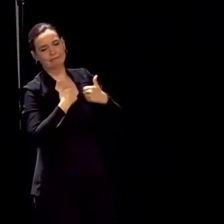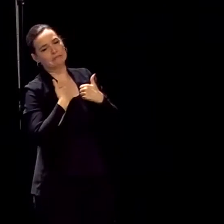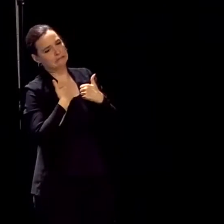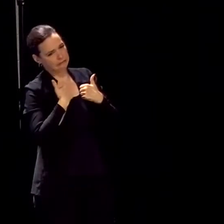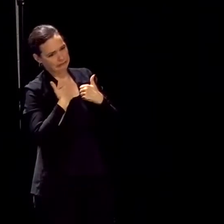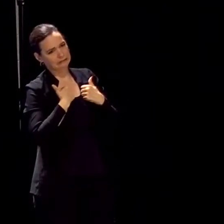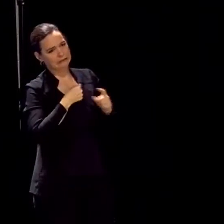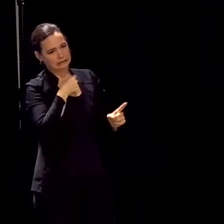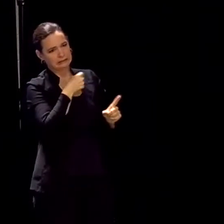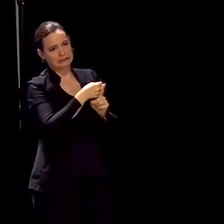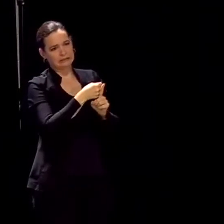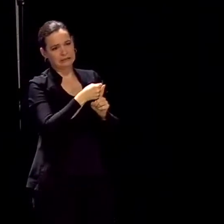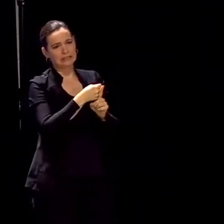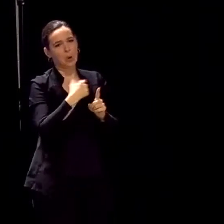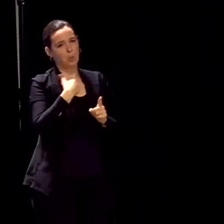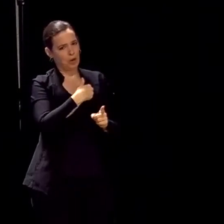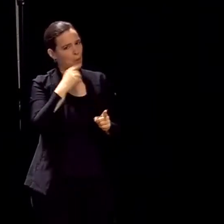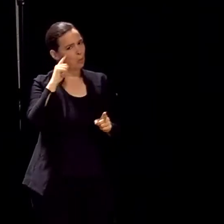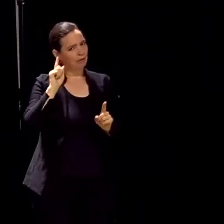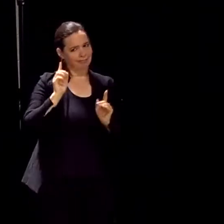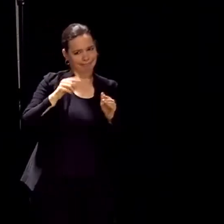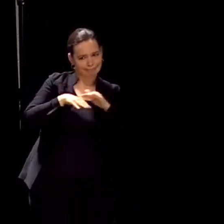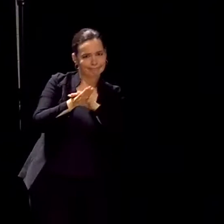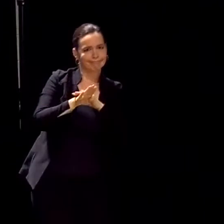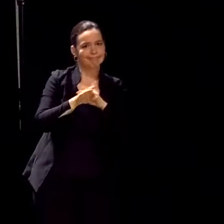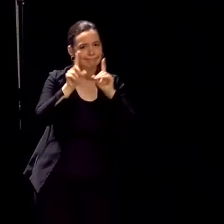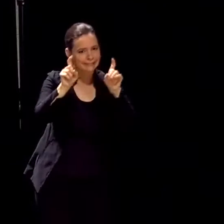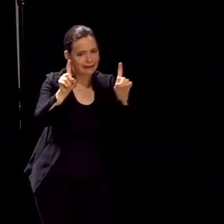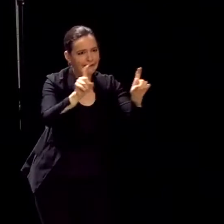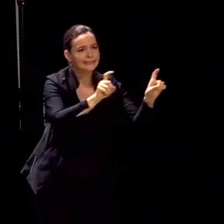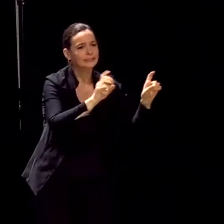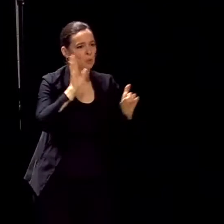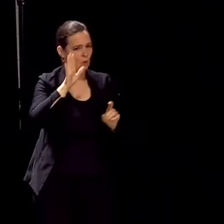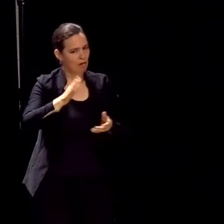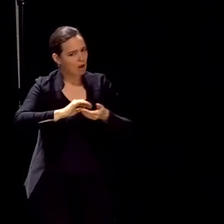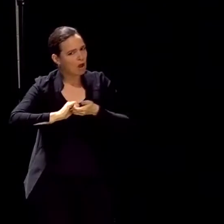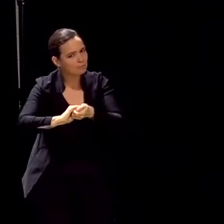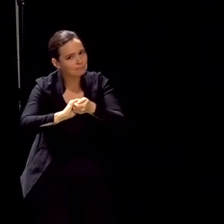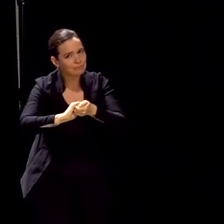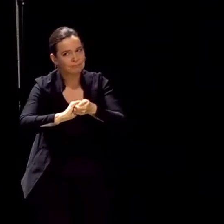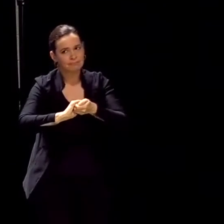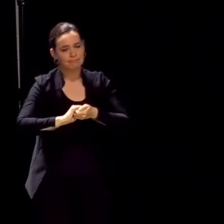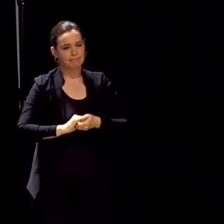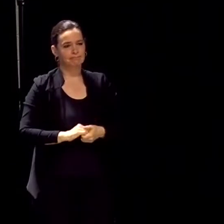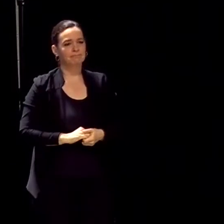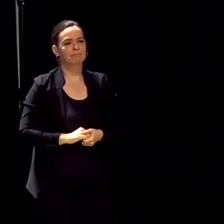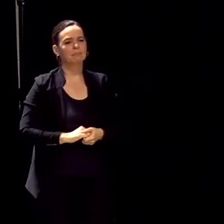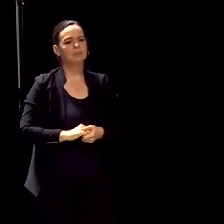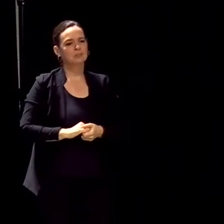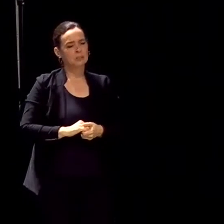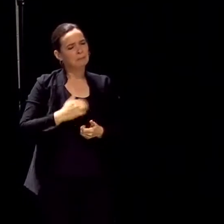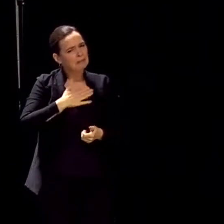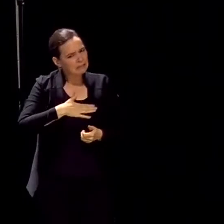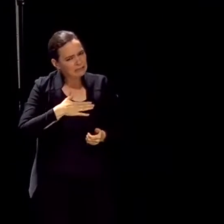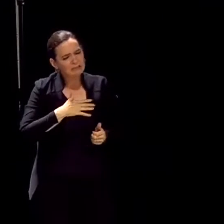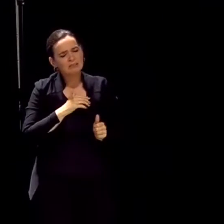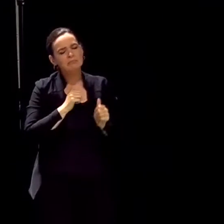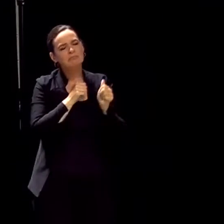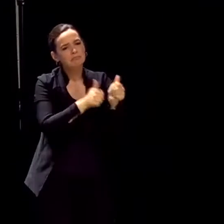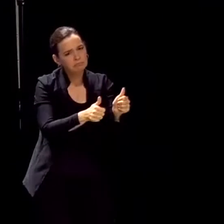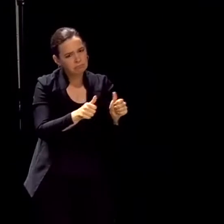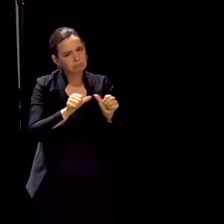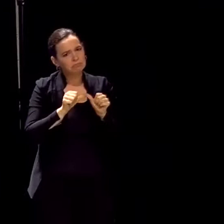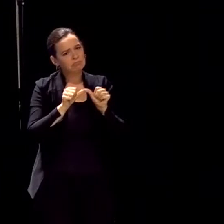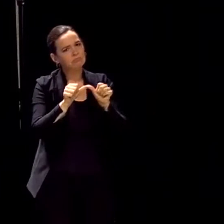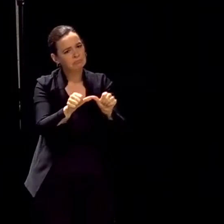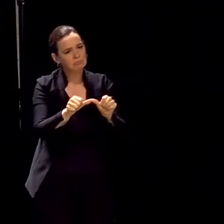We'll work with our superintendents. It's not going to be feasible for in-person for some of this. We want to do as much in-person learning as possible and